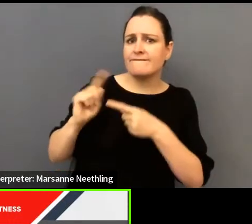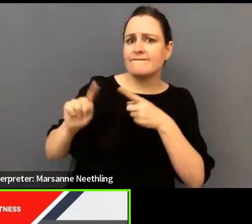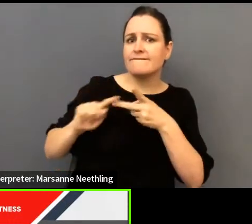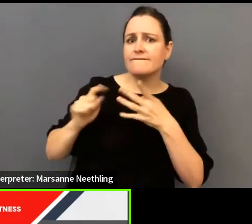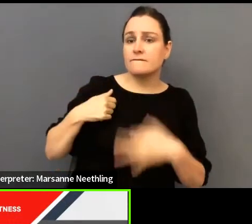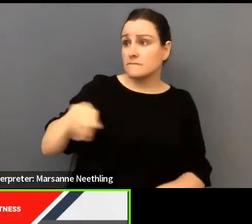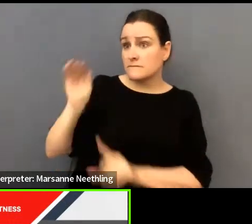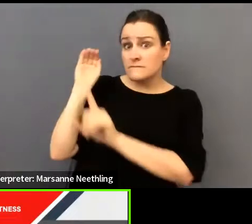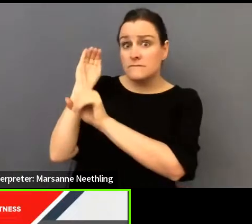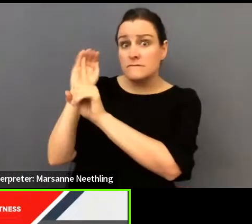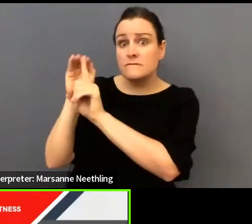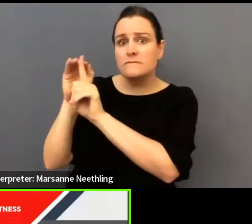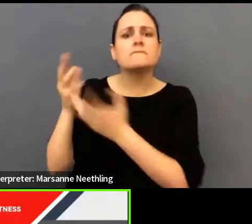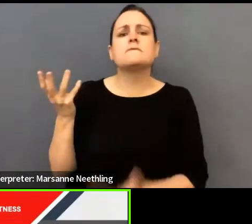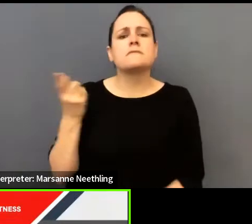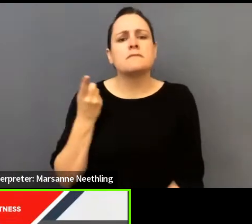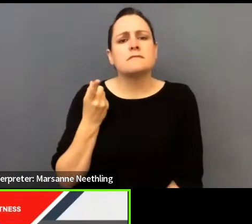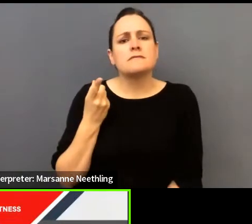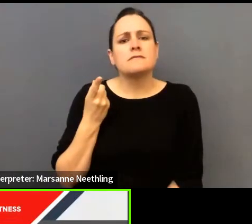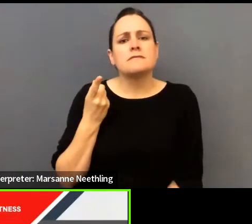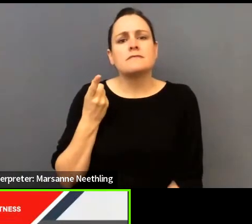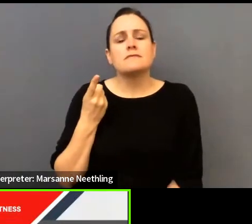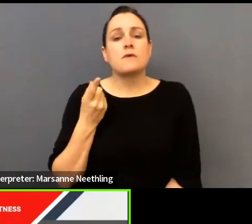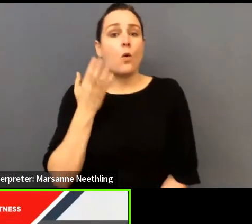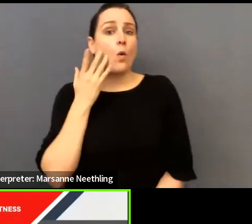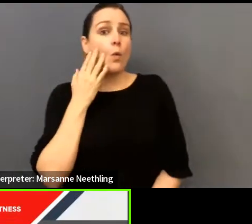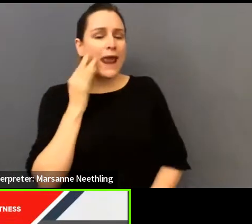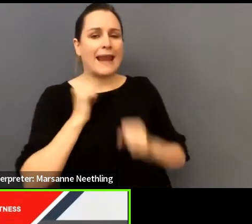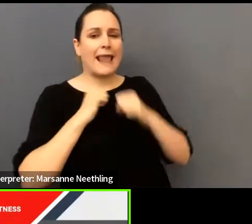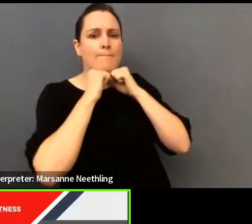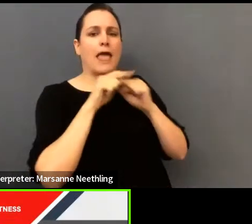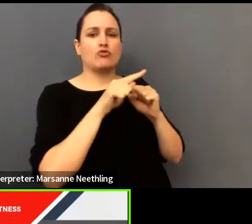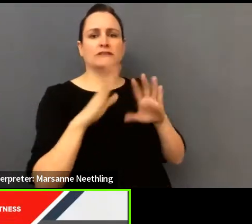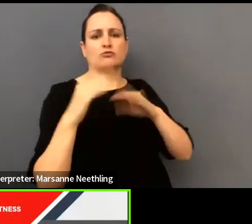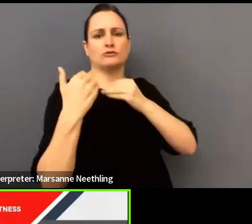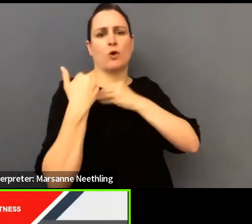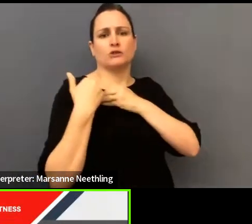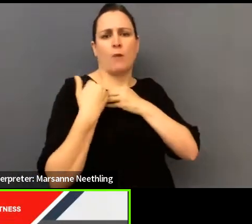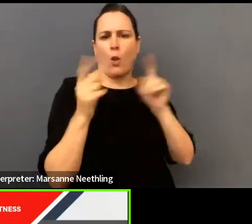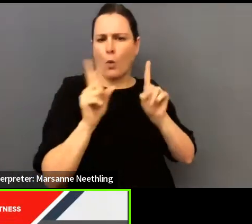keeping parents accountable for certain things, and